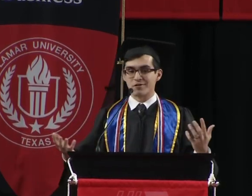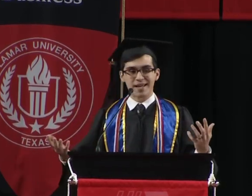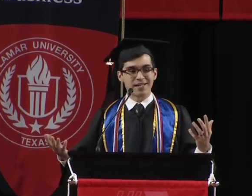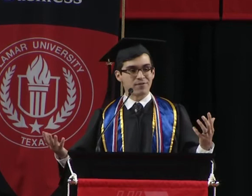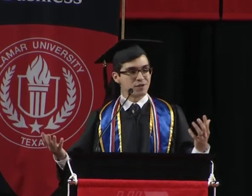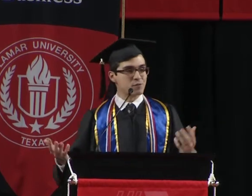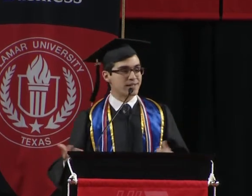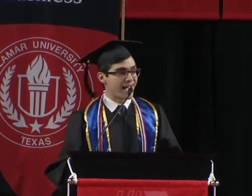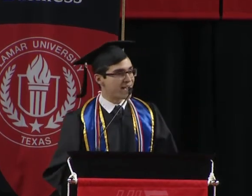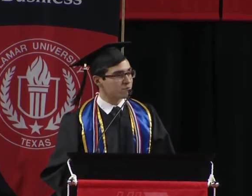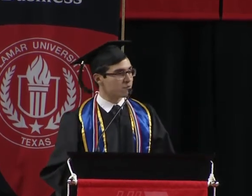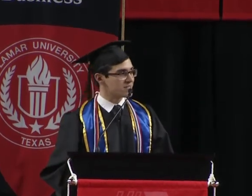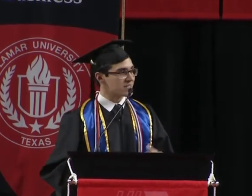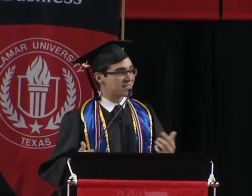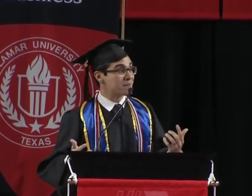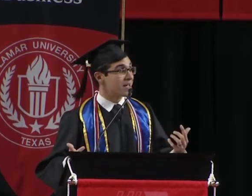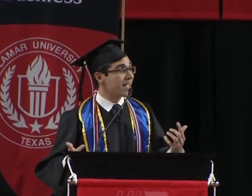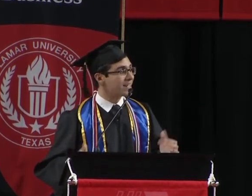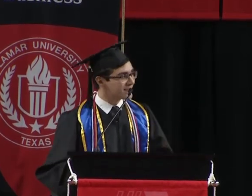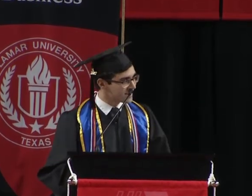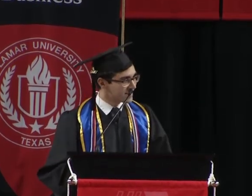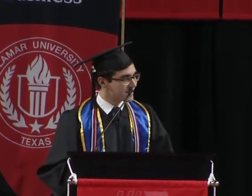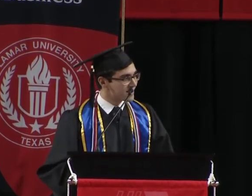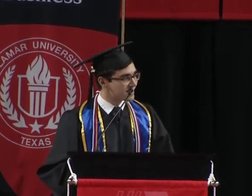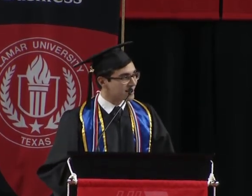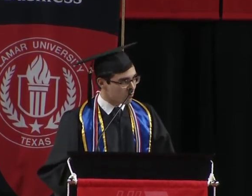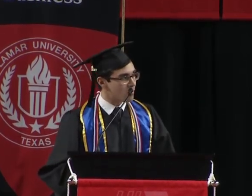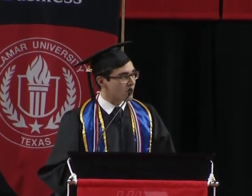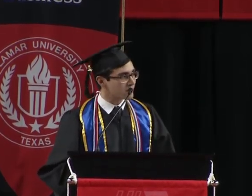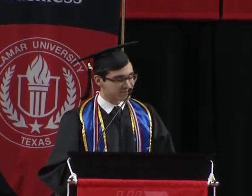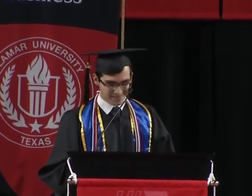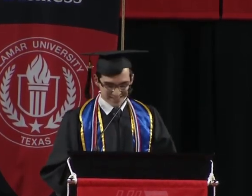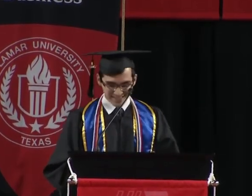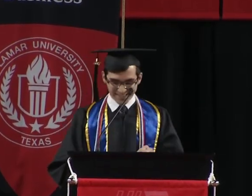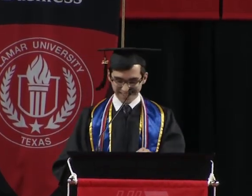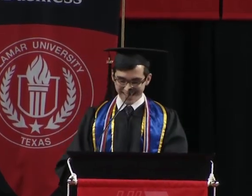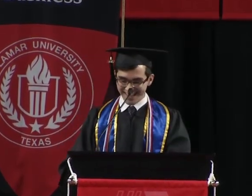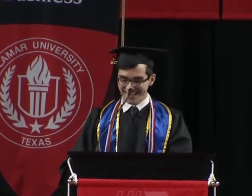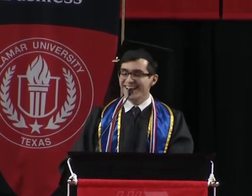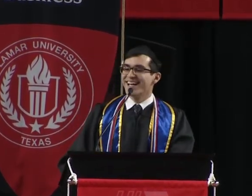most entertaining venue we had was a Cinema 8 and Walmart.